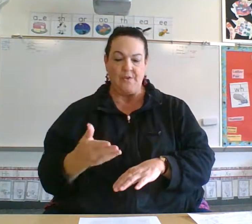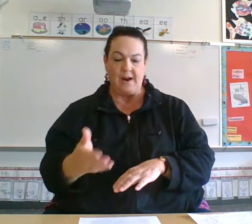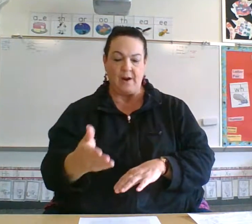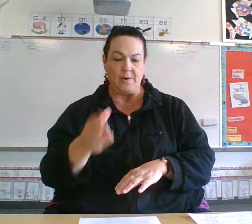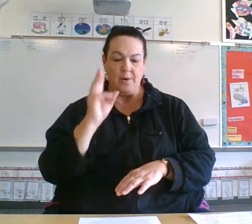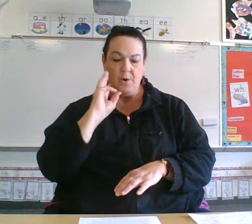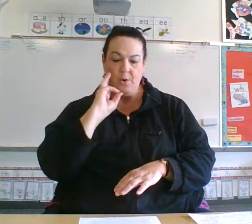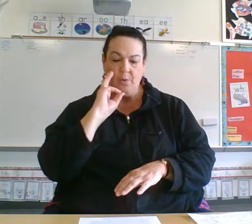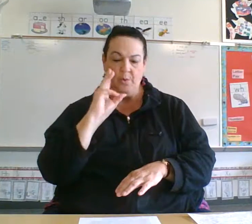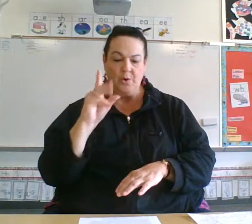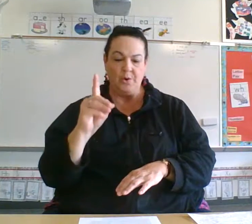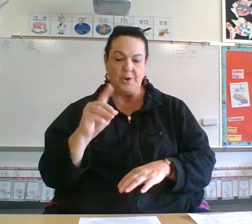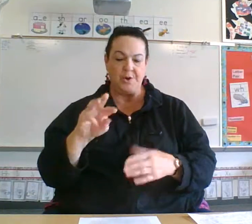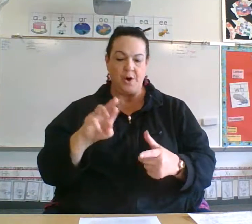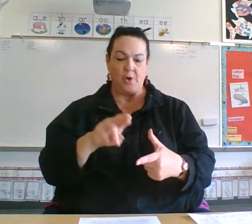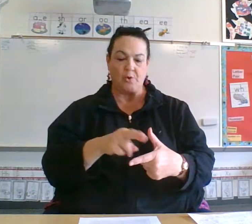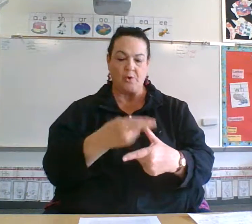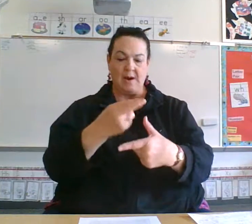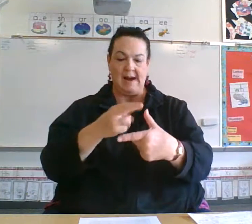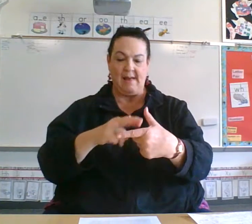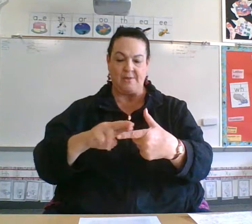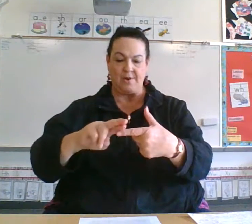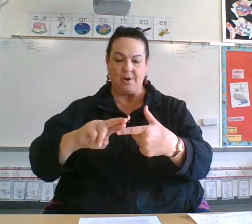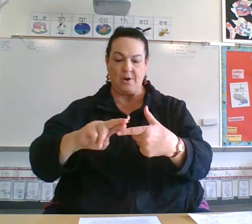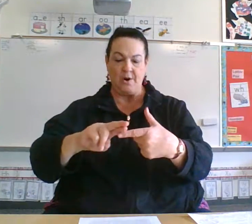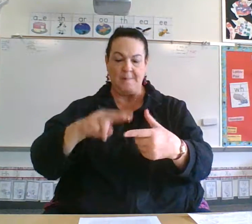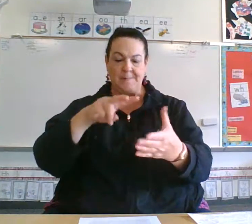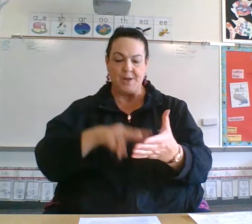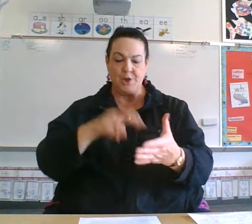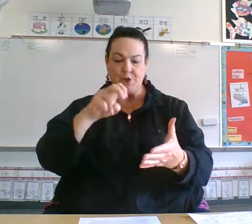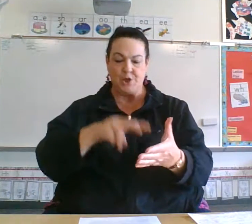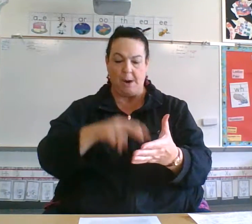there would rather jump